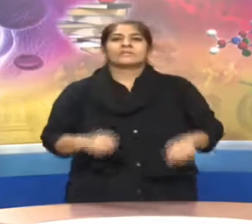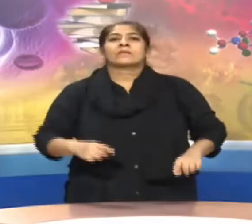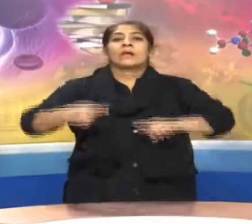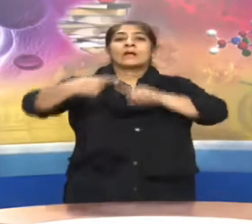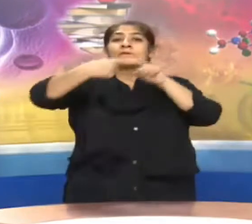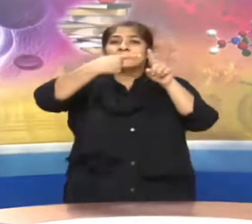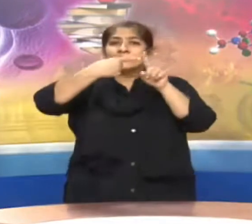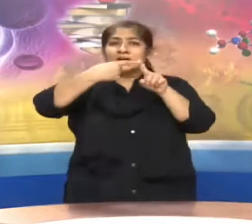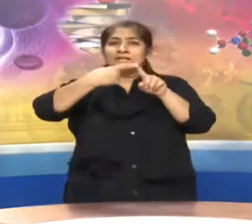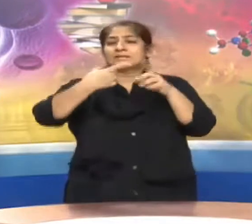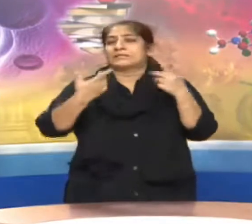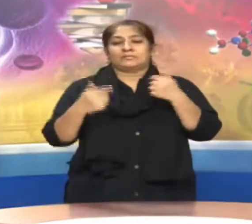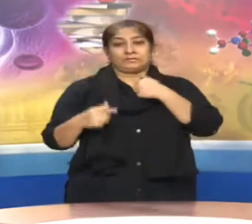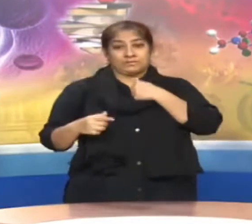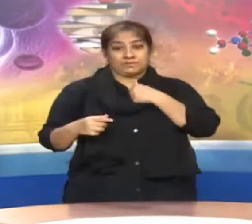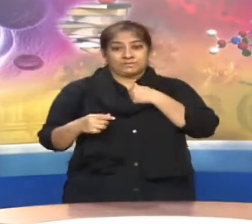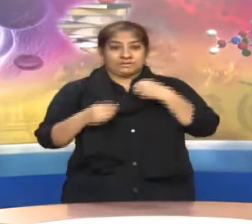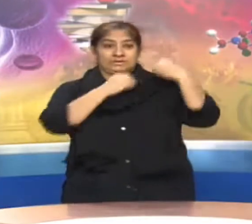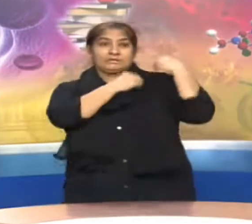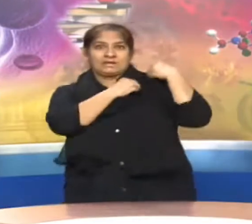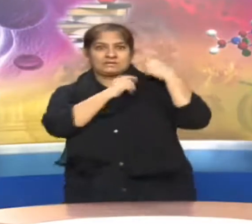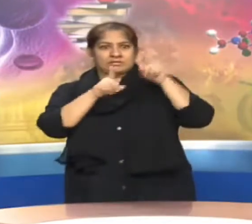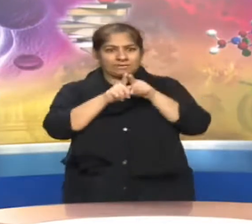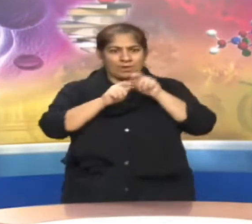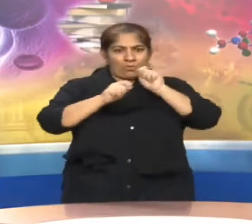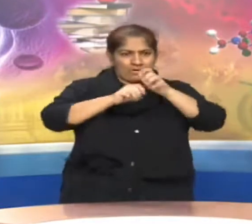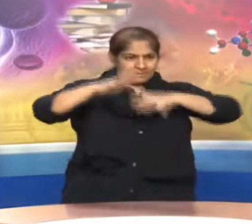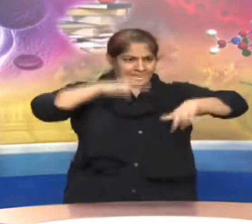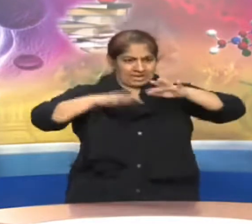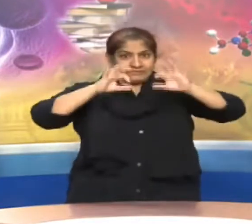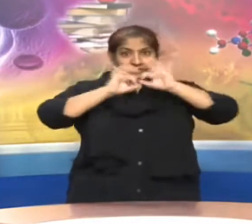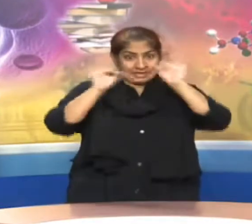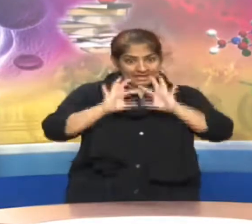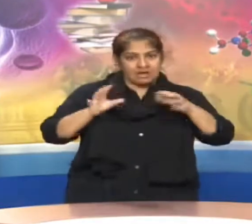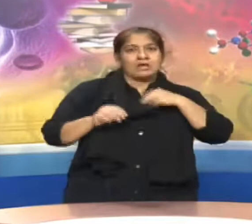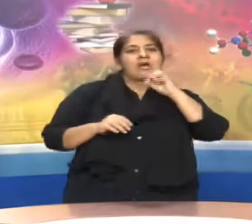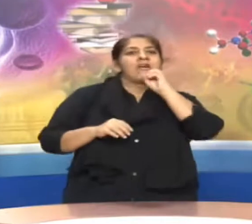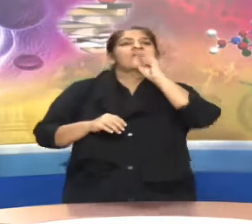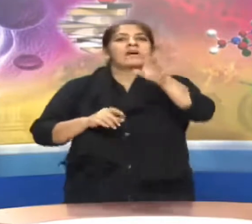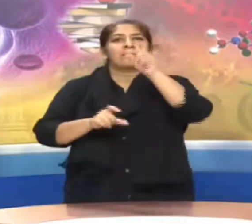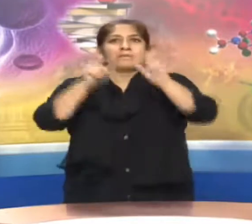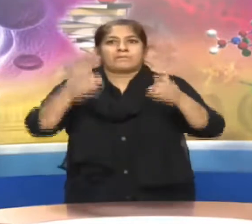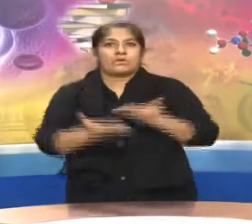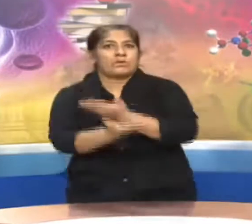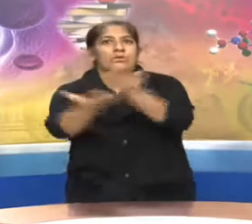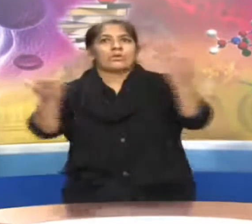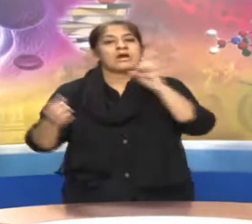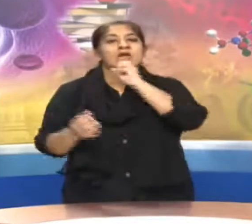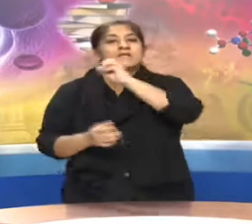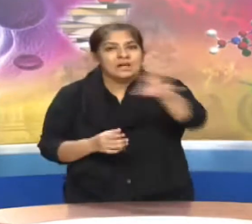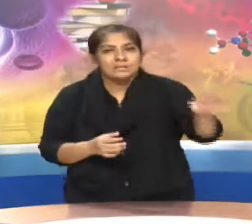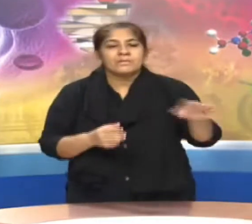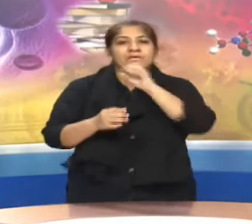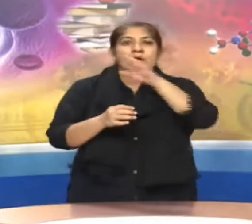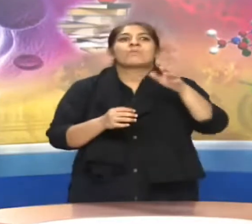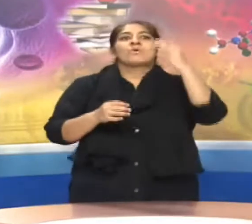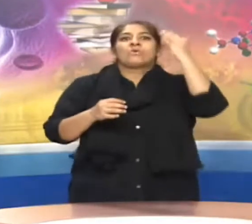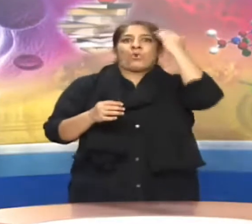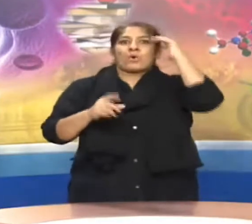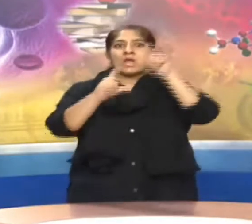has an important point which we should know. For any communication, we inform to other people